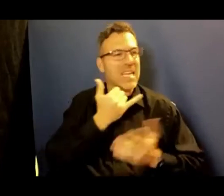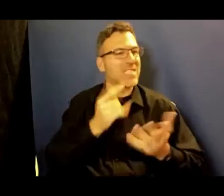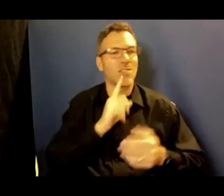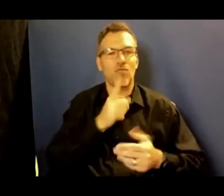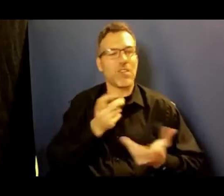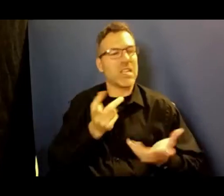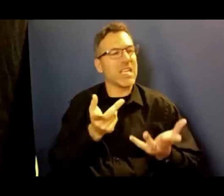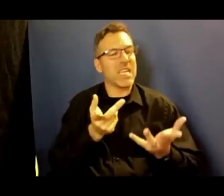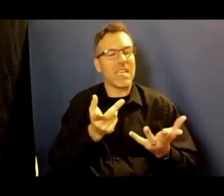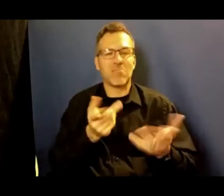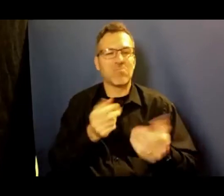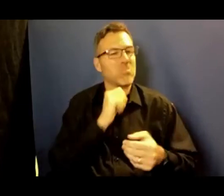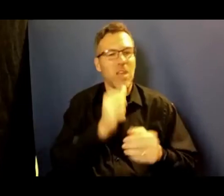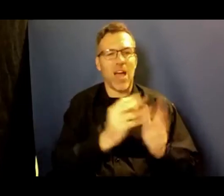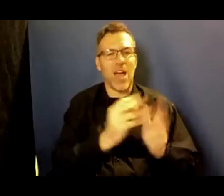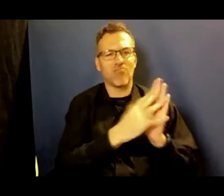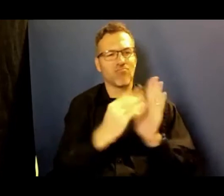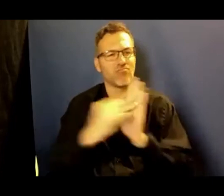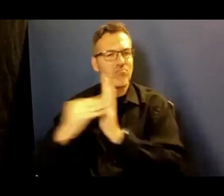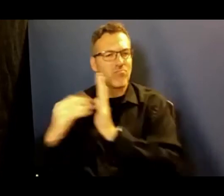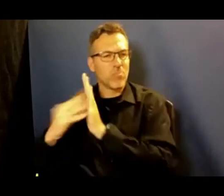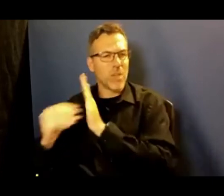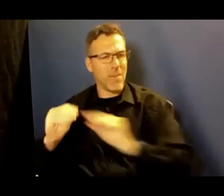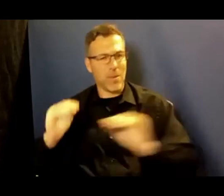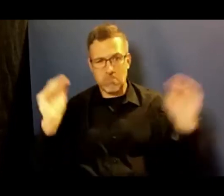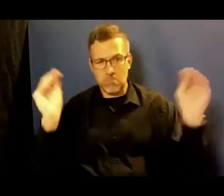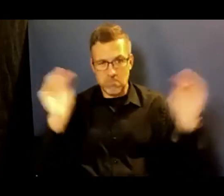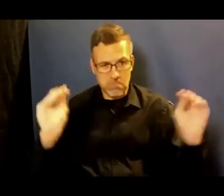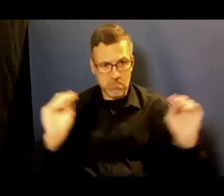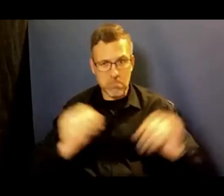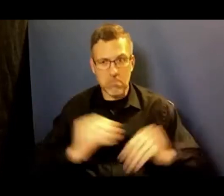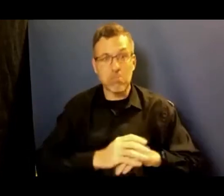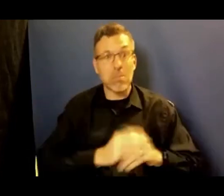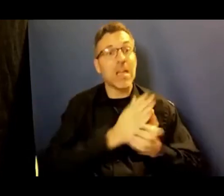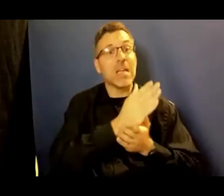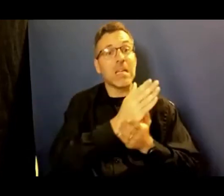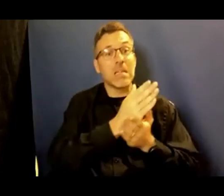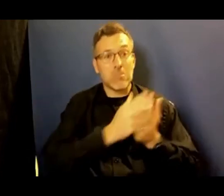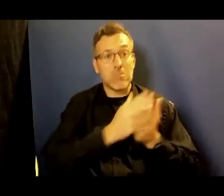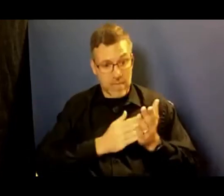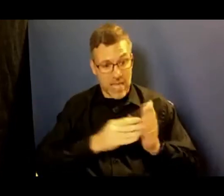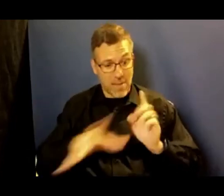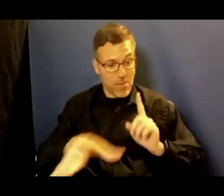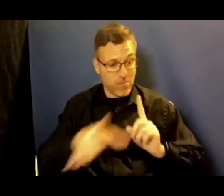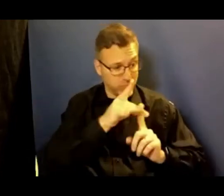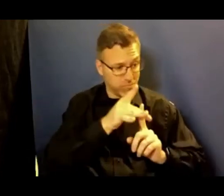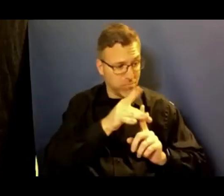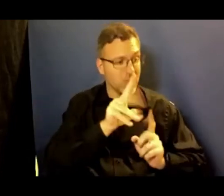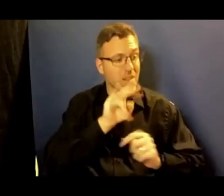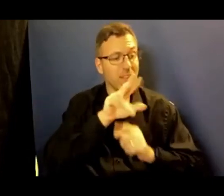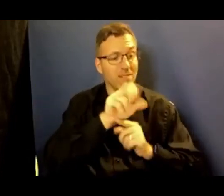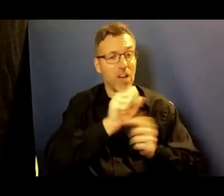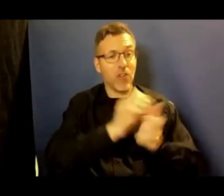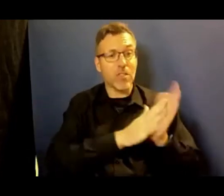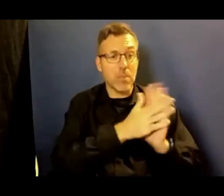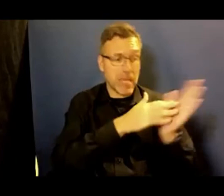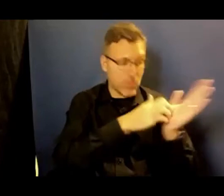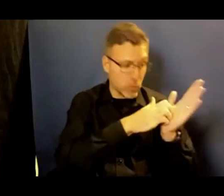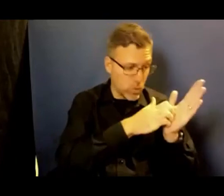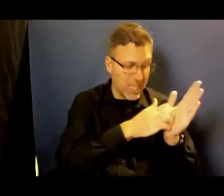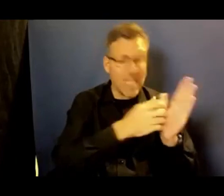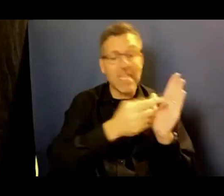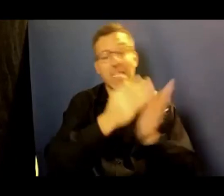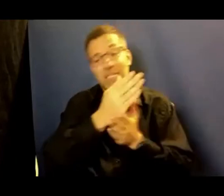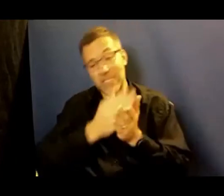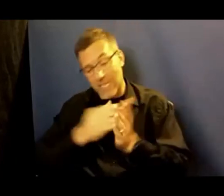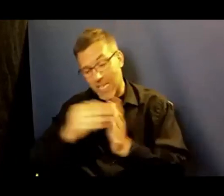ever again. Some of them make the virus weaker, and some make them stronger. So some of the stronger ones are the ones that spread